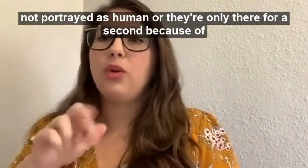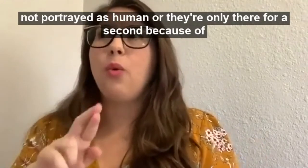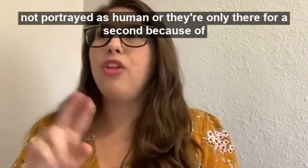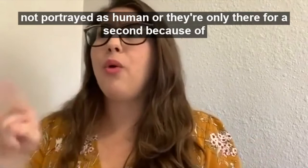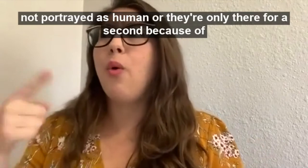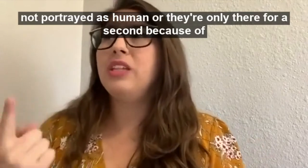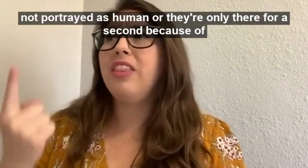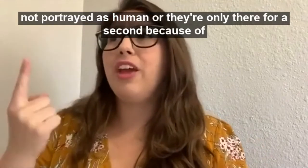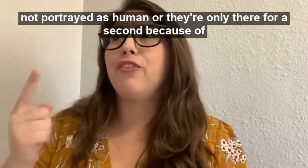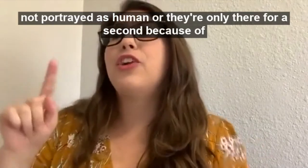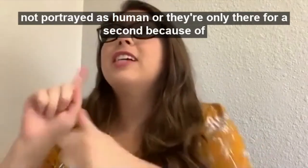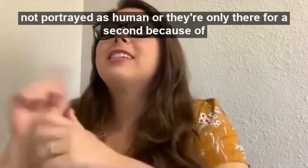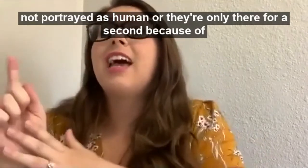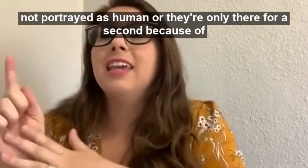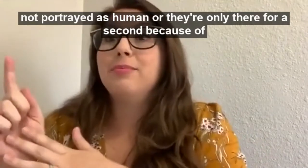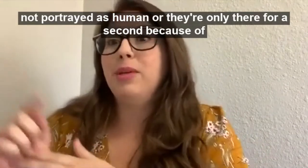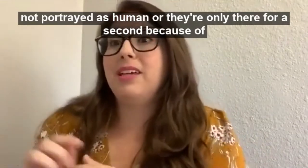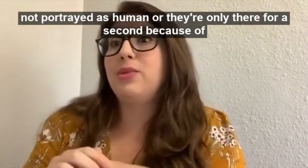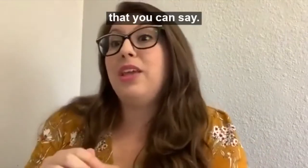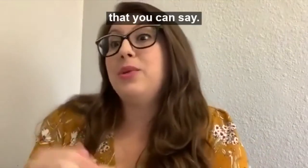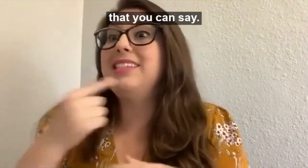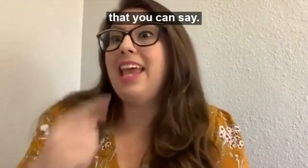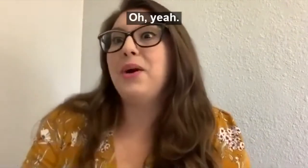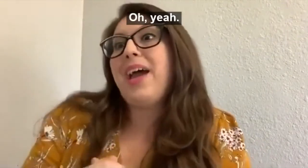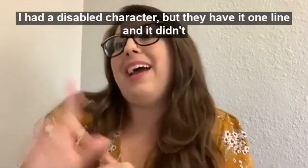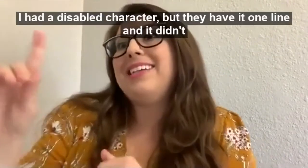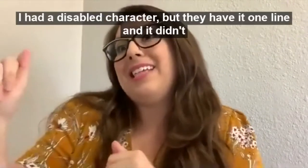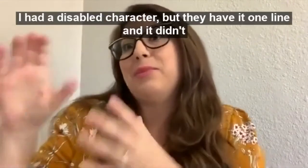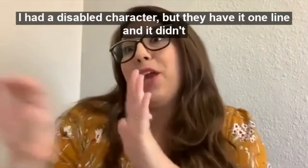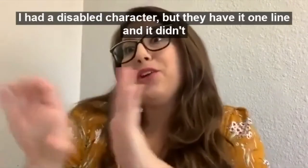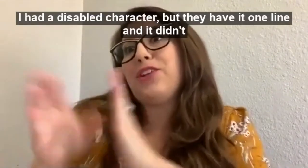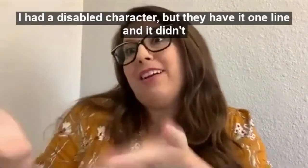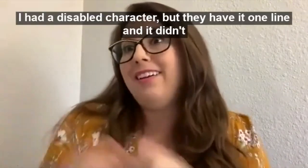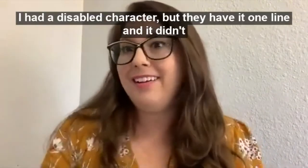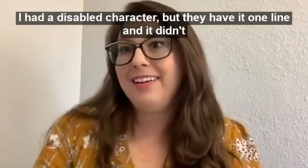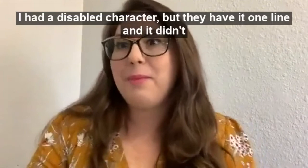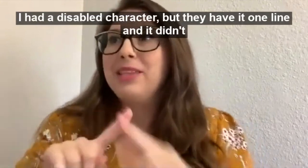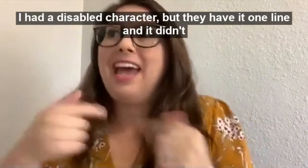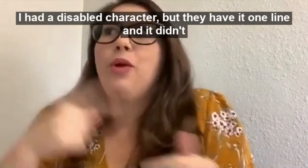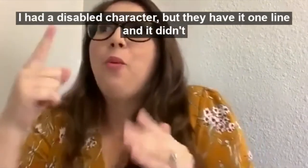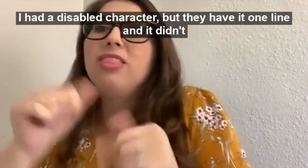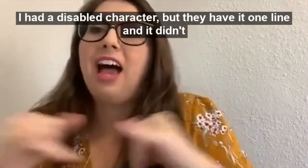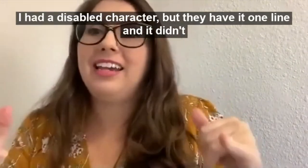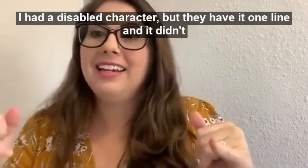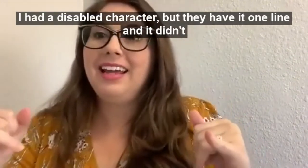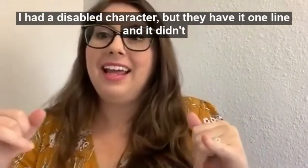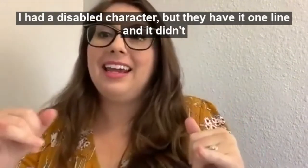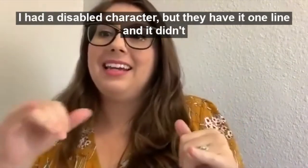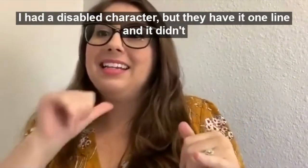or they're only there for a second because so that you can say, oh yeah, I had a disabled character, but they had like one line and it